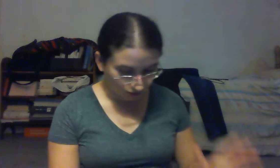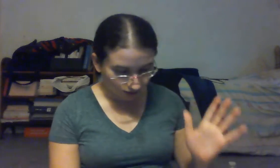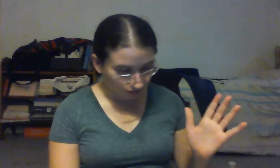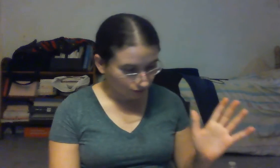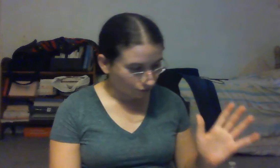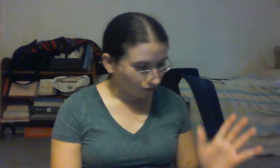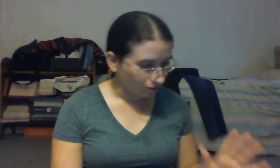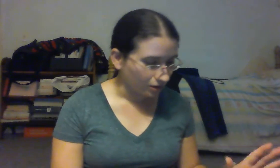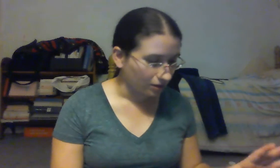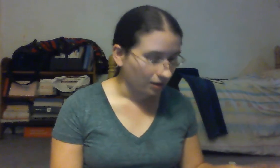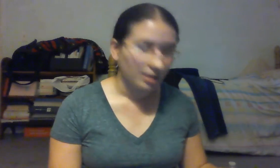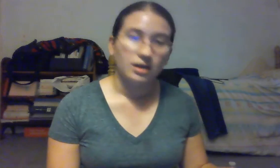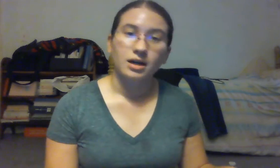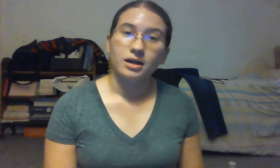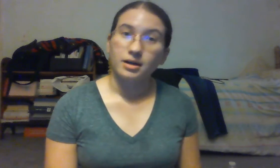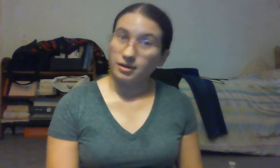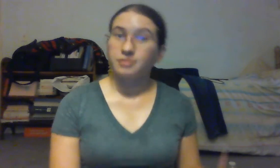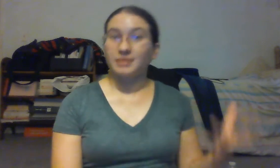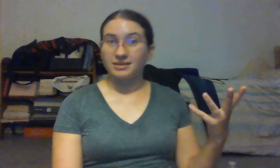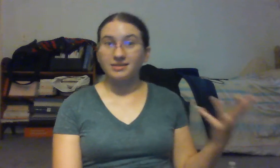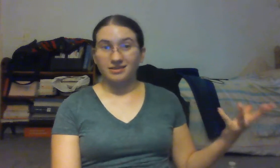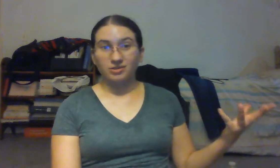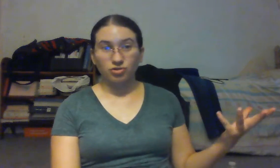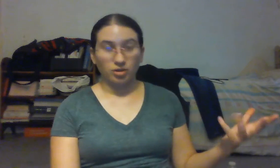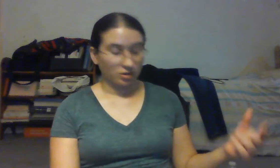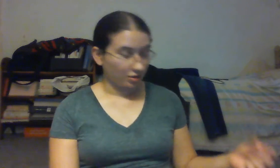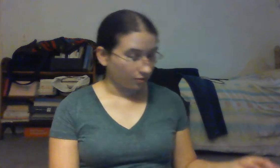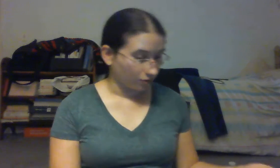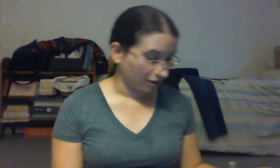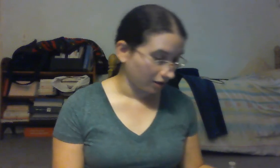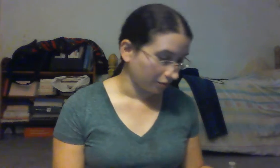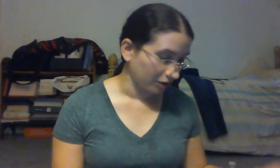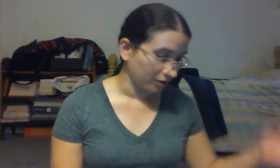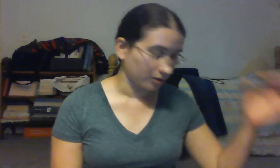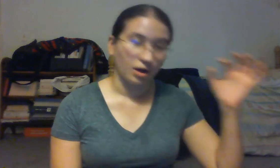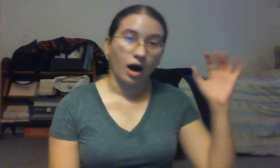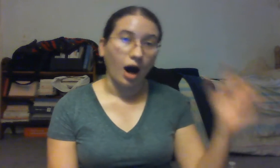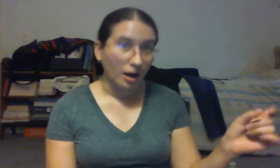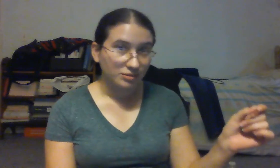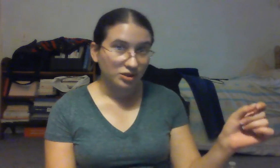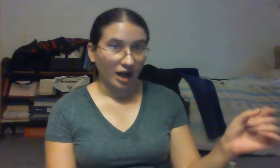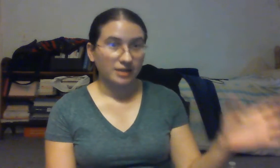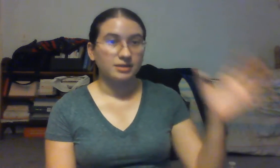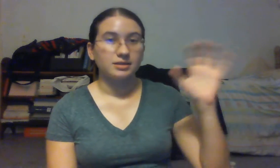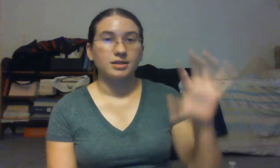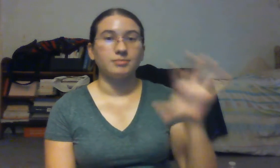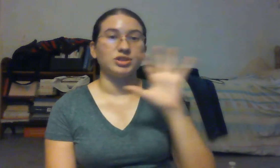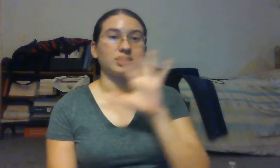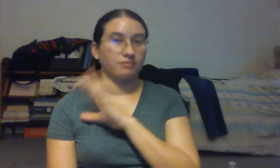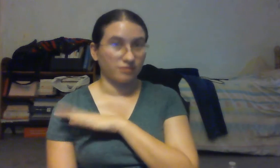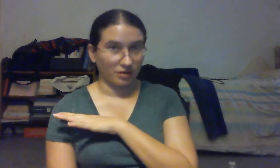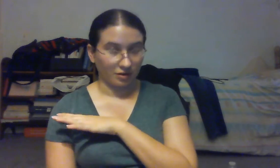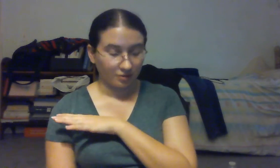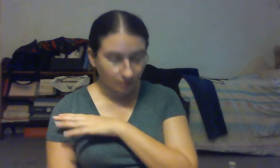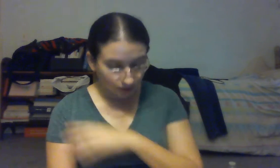are going to be learning another basic sentence structure where we learn object, subject, verb.